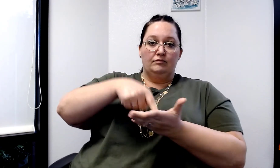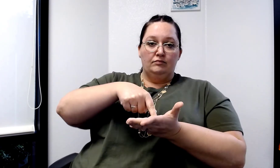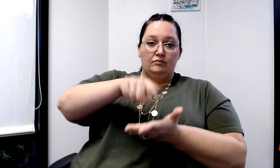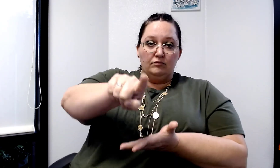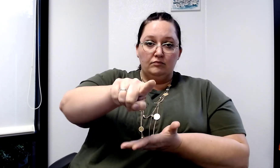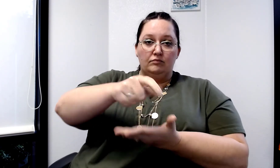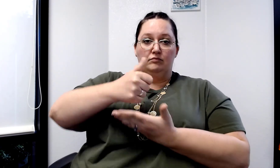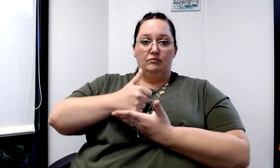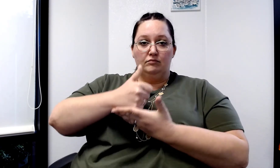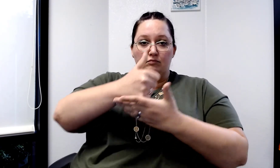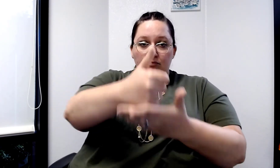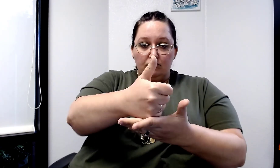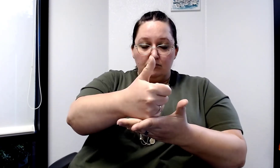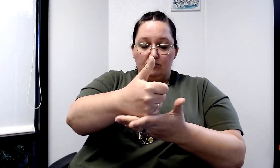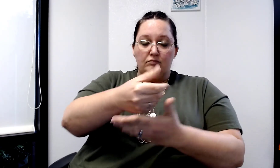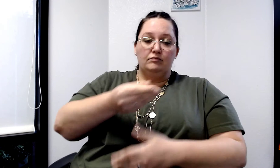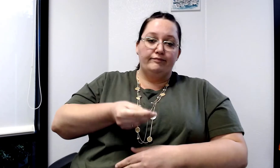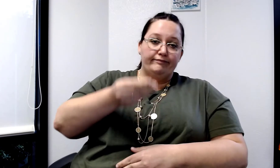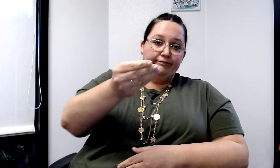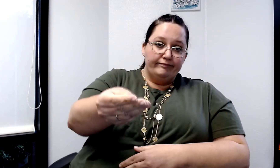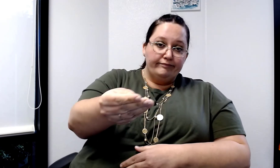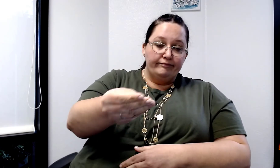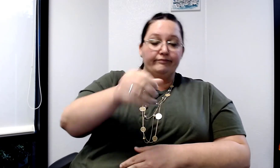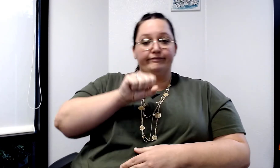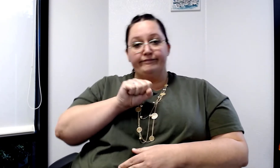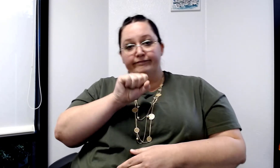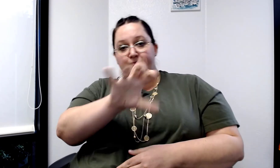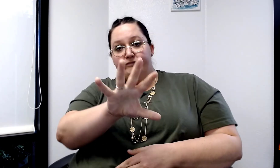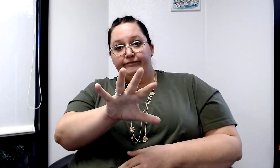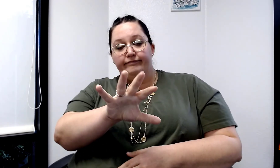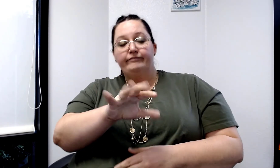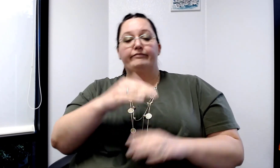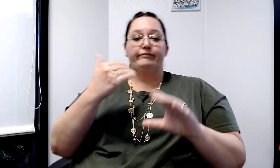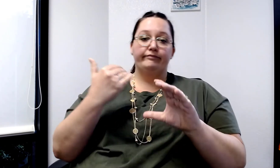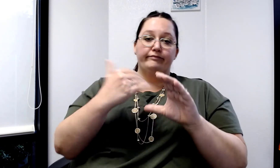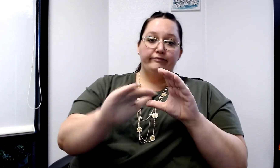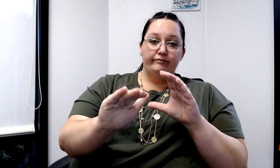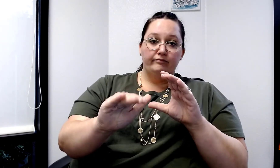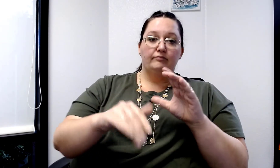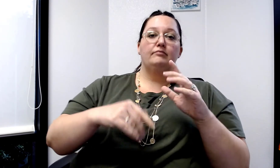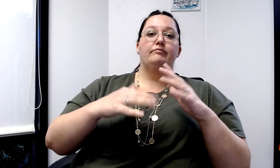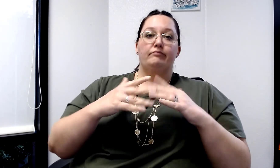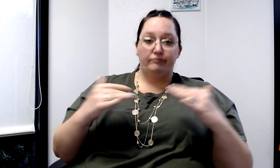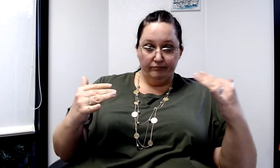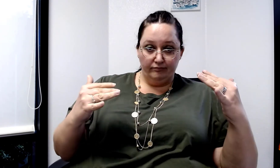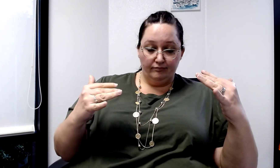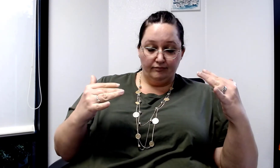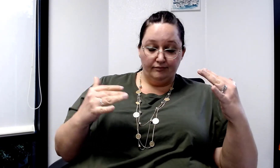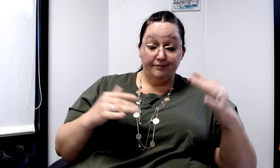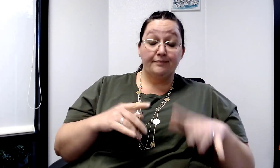object. I ask you, I pay you, I help you, I give you, I send you, I email you, and so